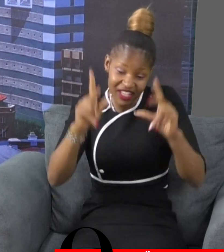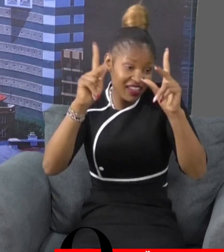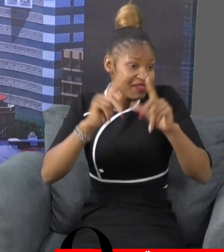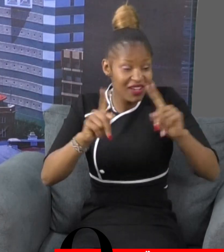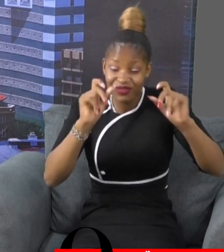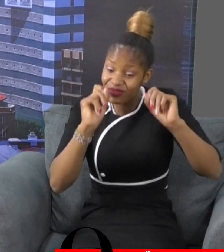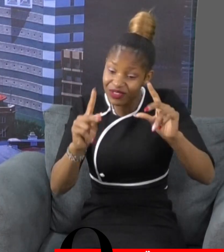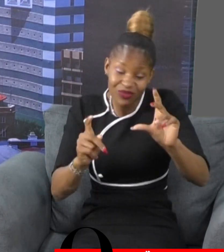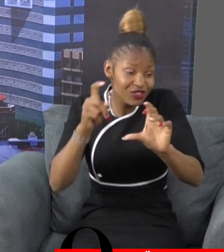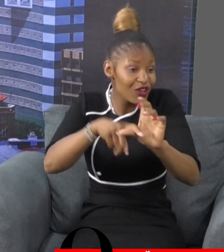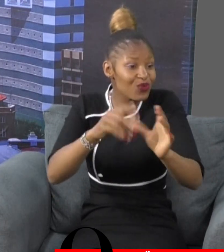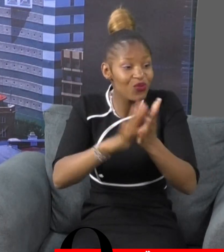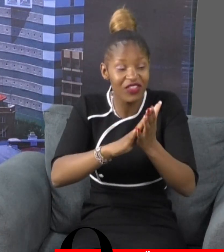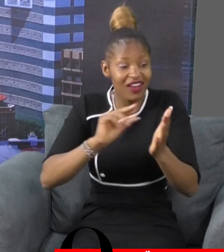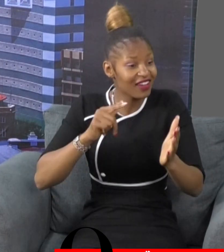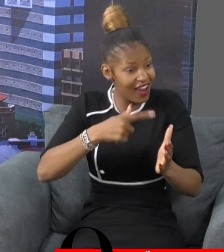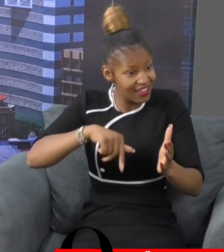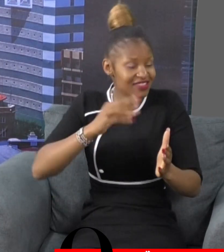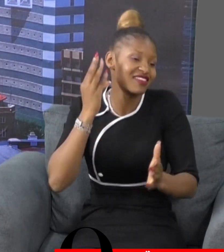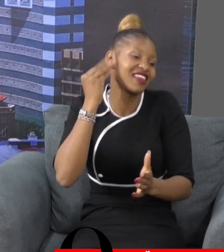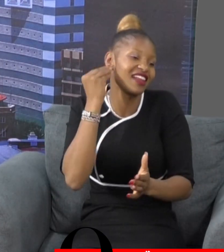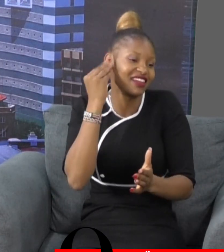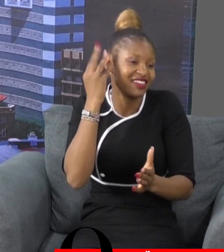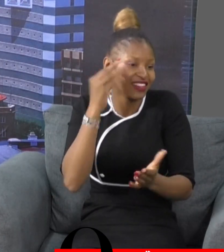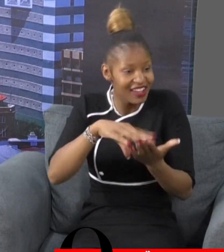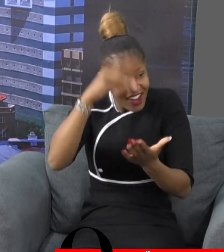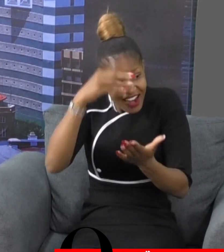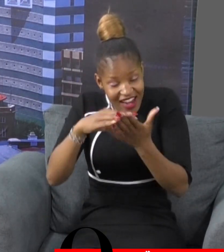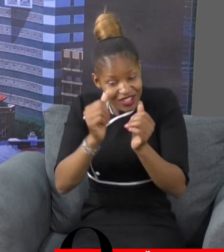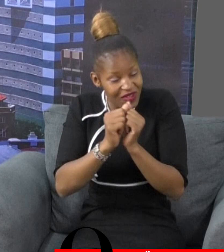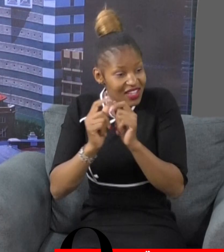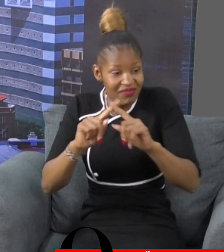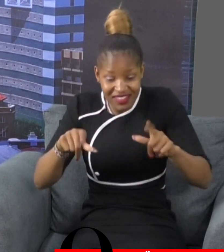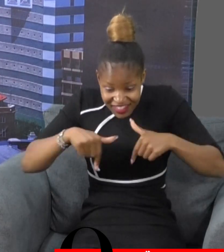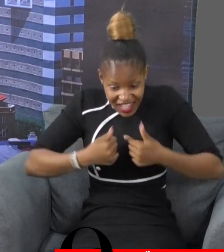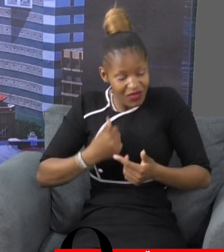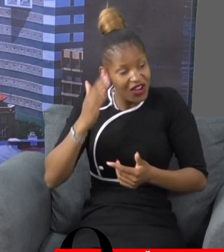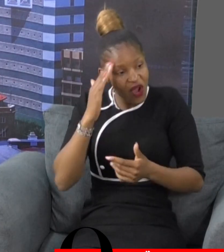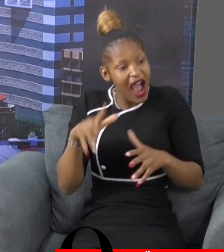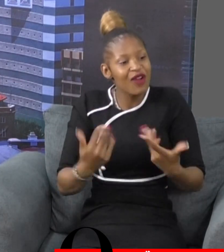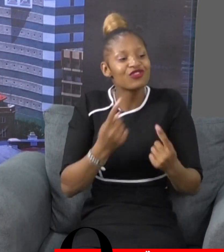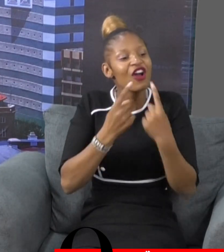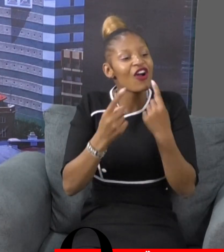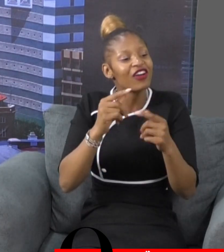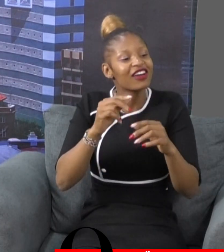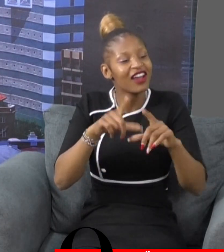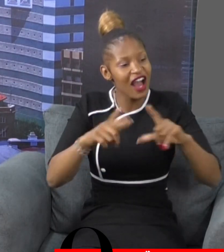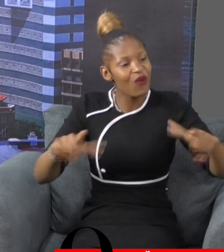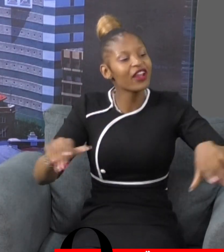for many days, and that is where I developed my deafness. I lost my hearing but